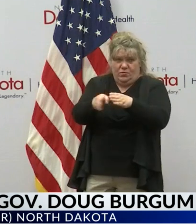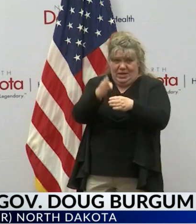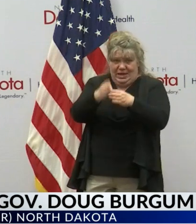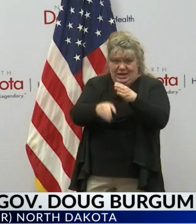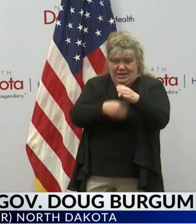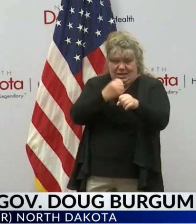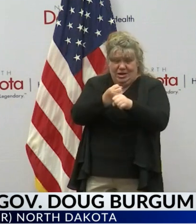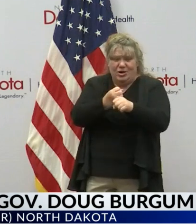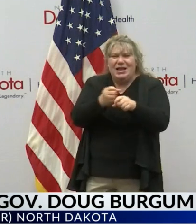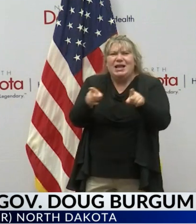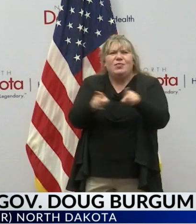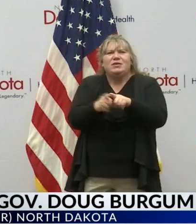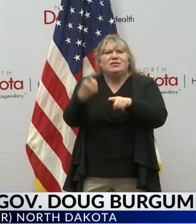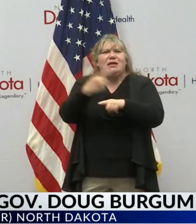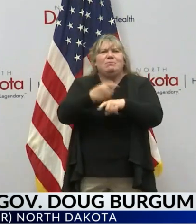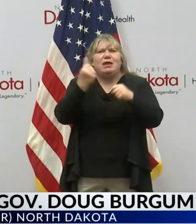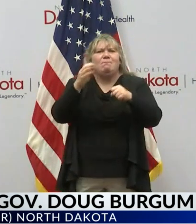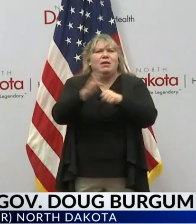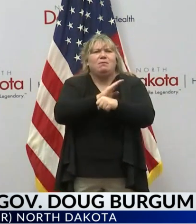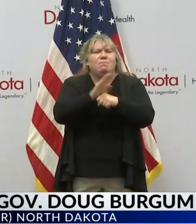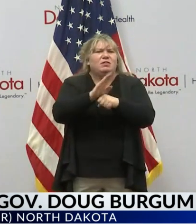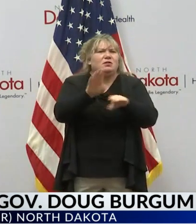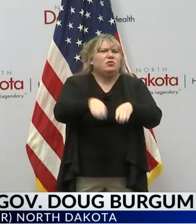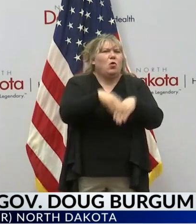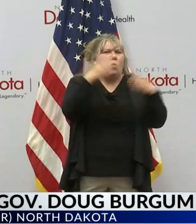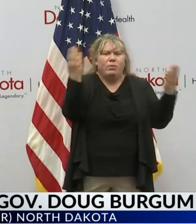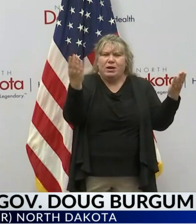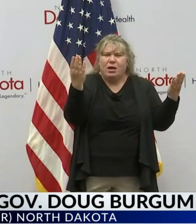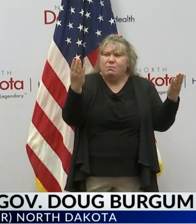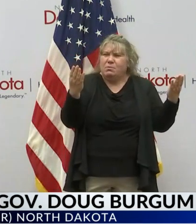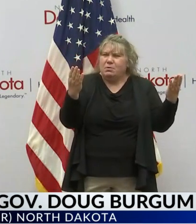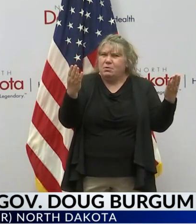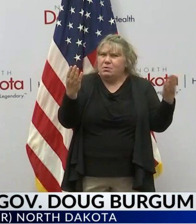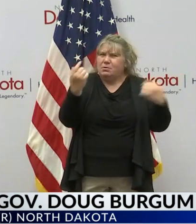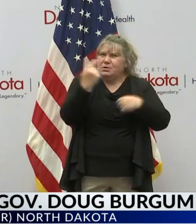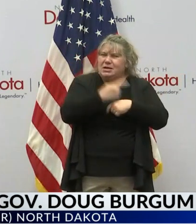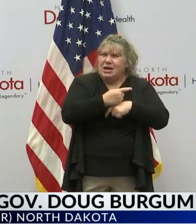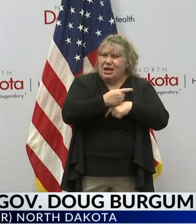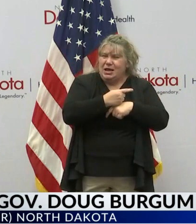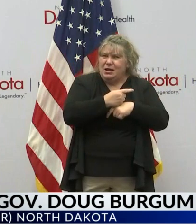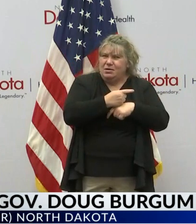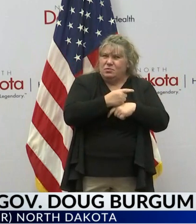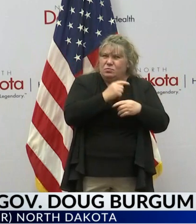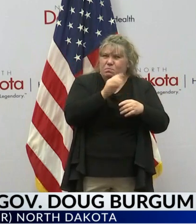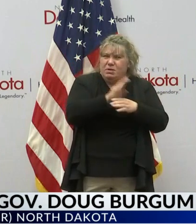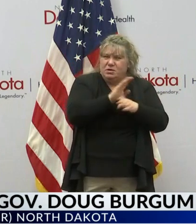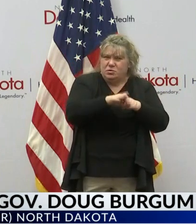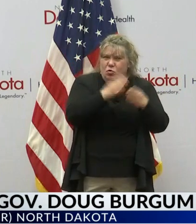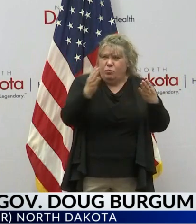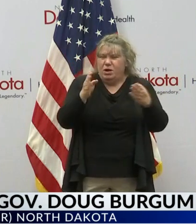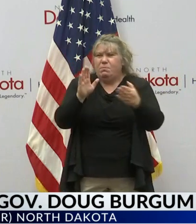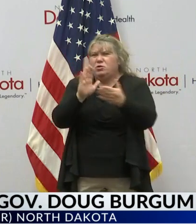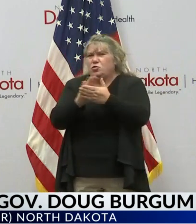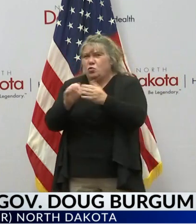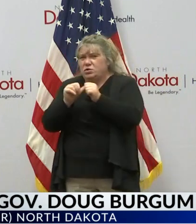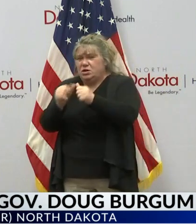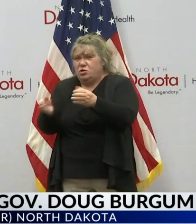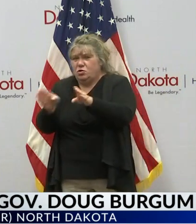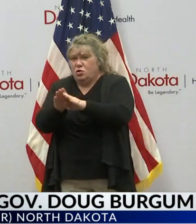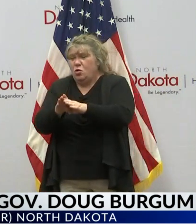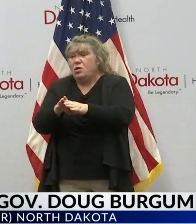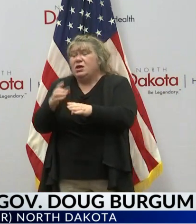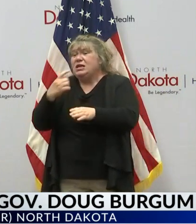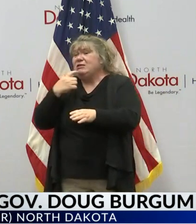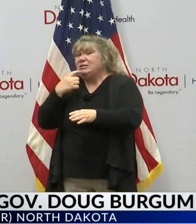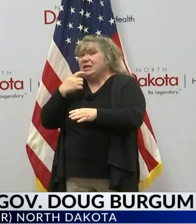the same day that many businesses are opening back up. You mentioned that schools have the potential to be a hotspot as part of your logic, but Main